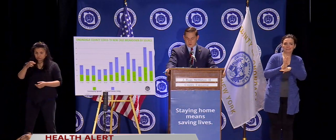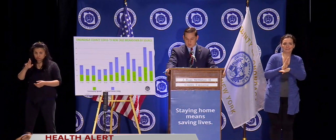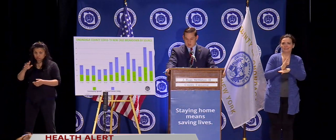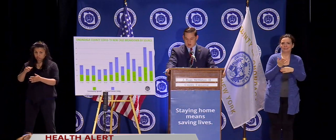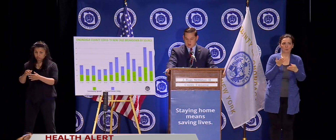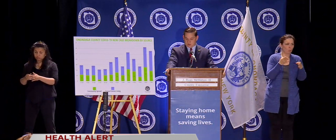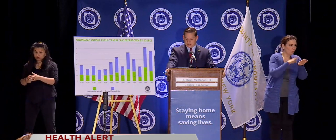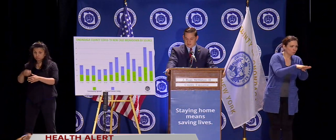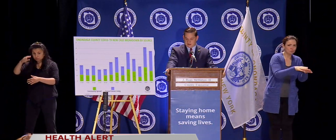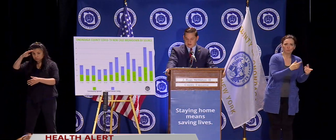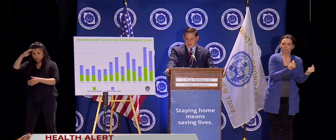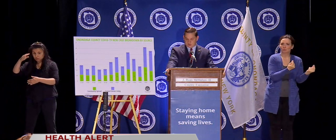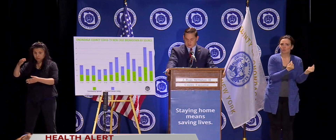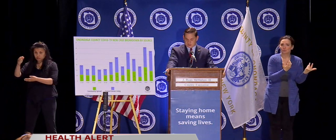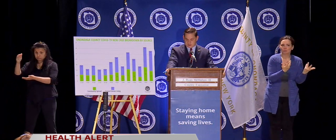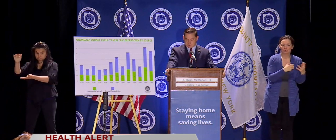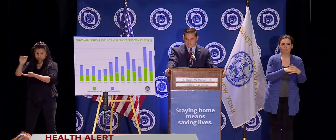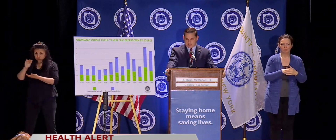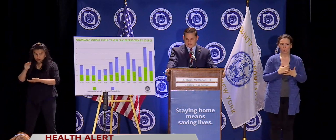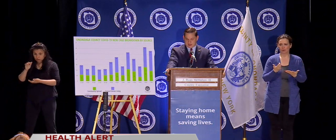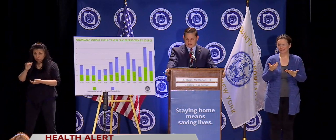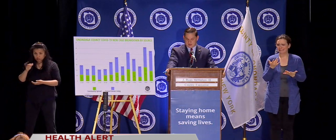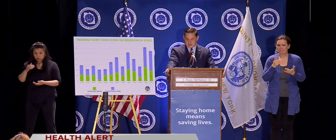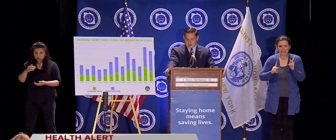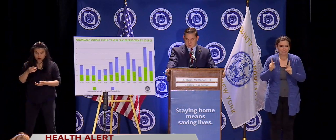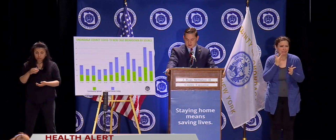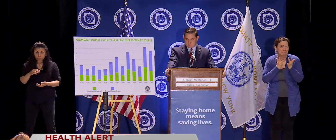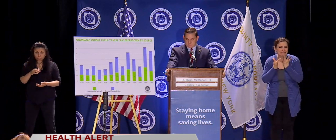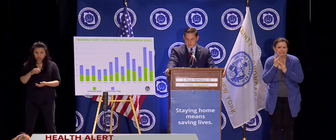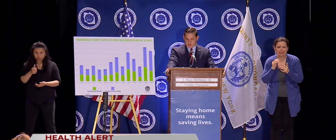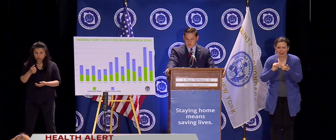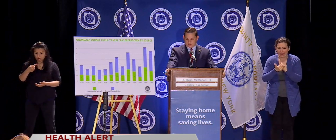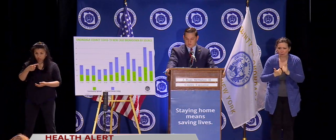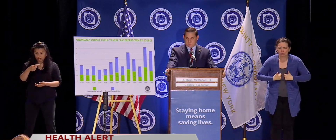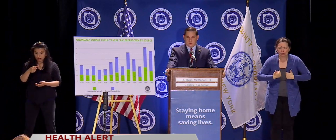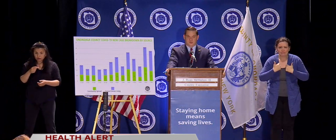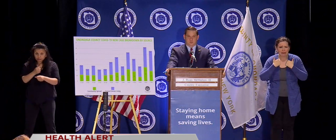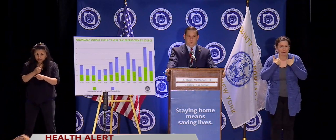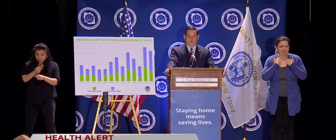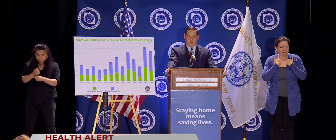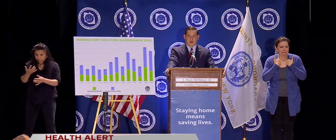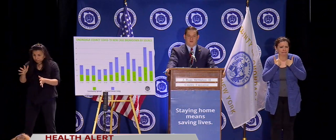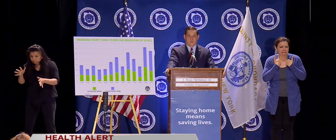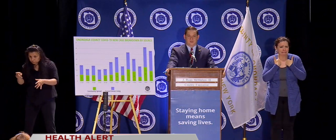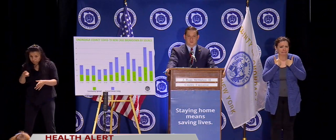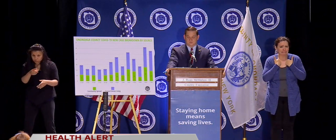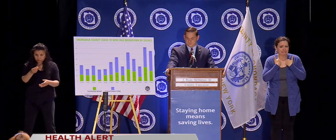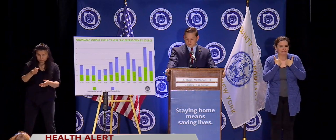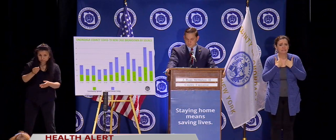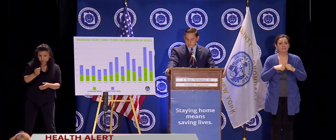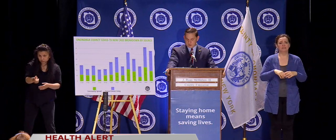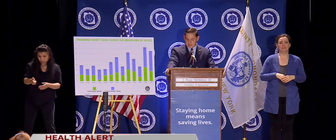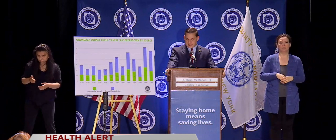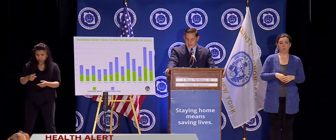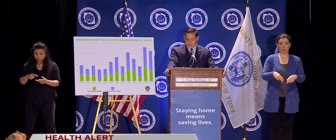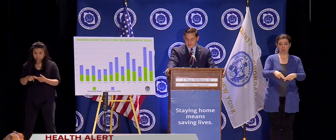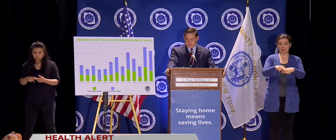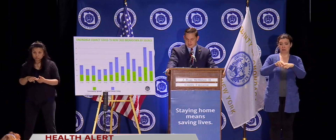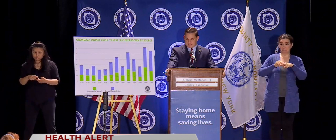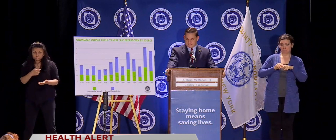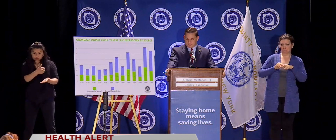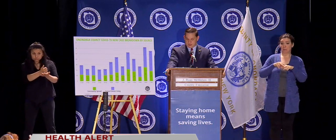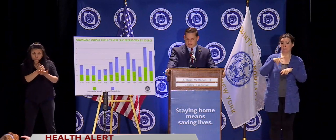loans. What they have not addressed is the fact that some of the largest employers are governments,